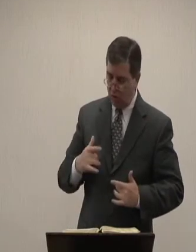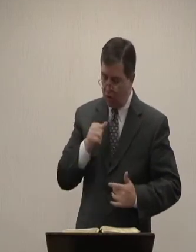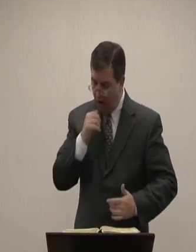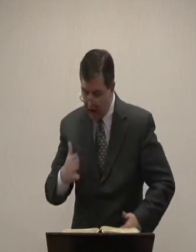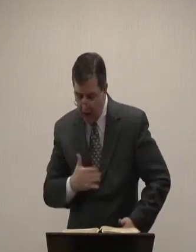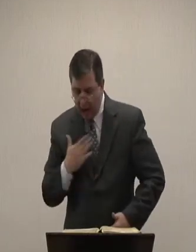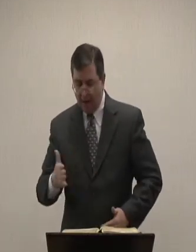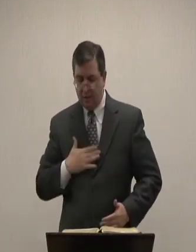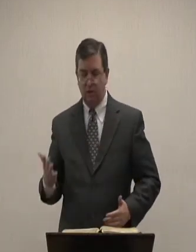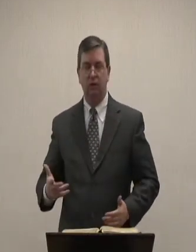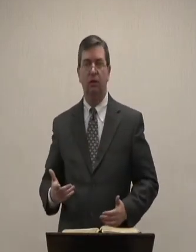filled with sorrow and